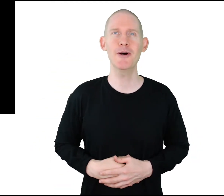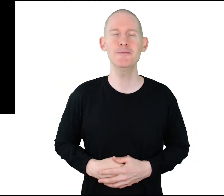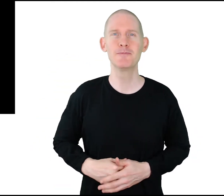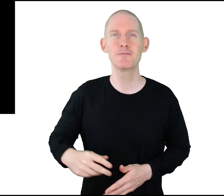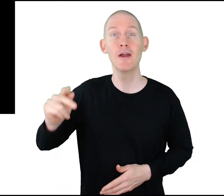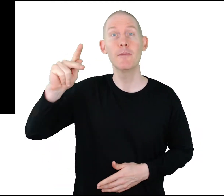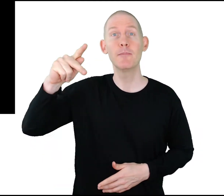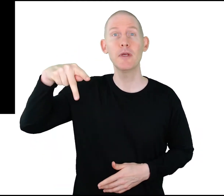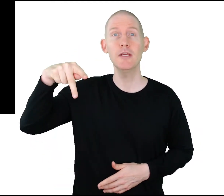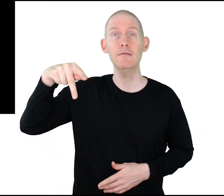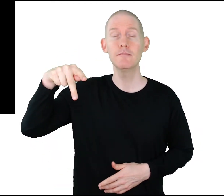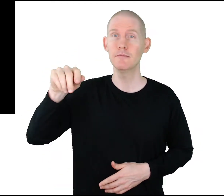go. P-A-M.